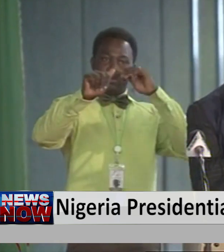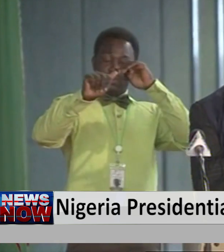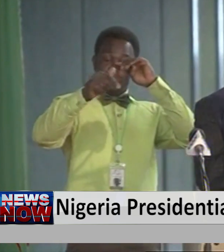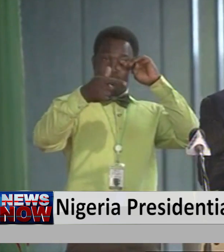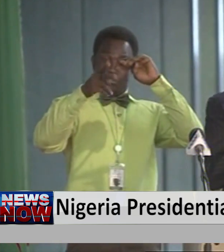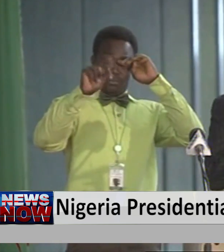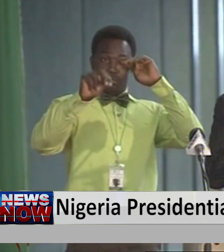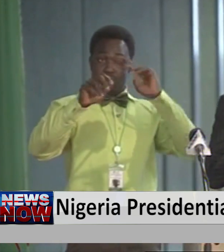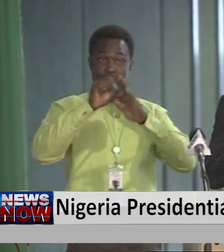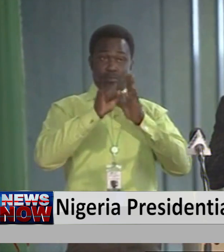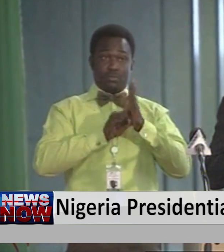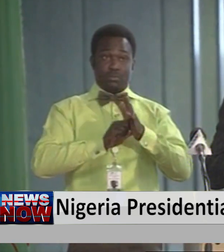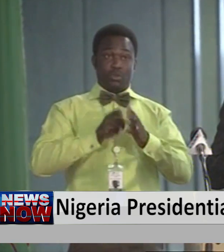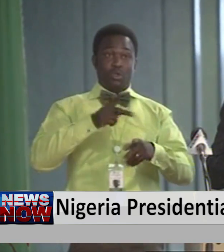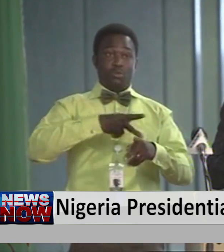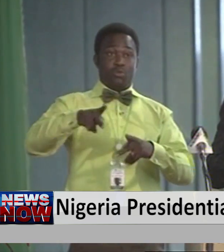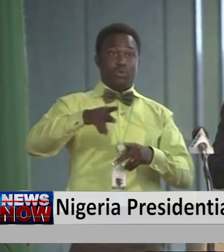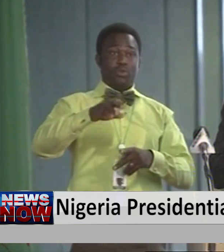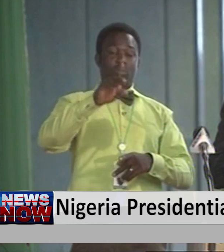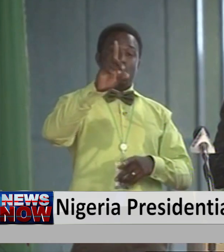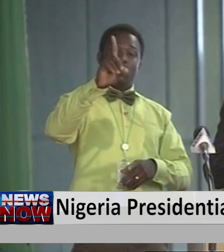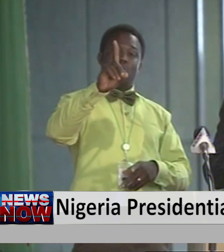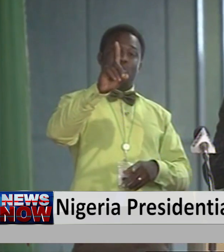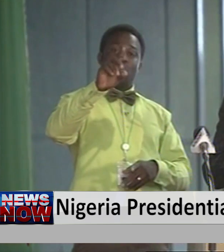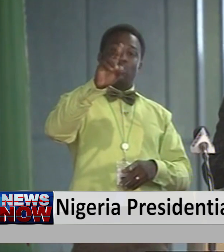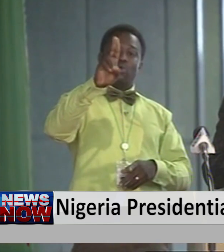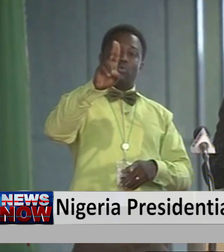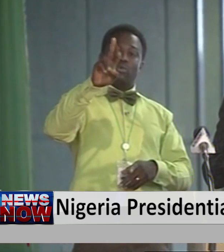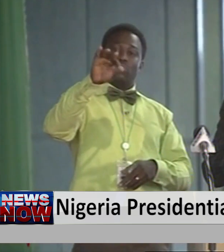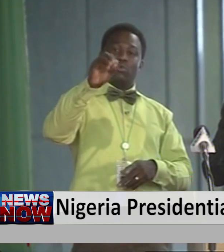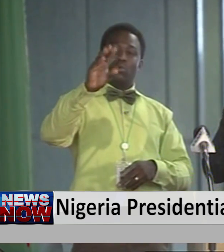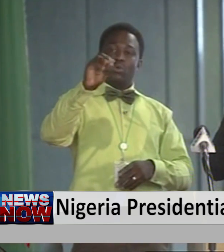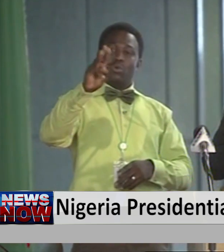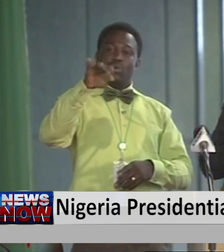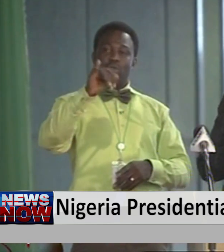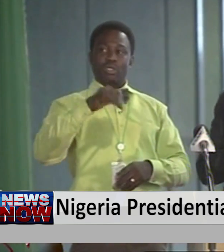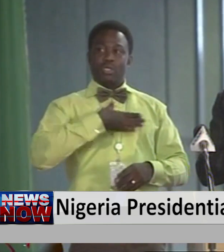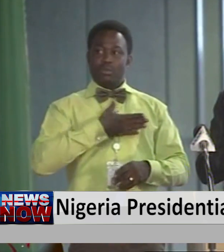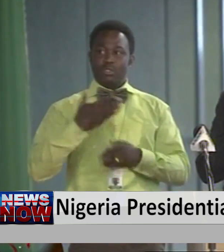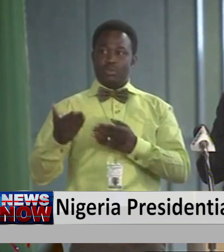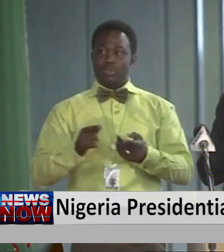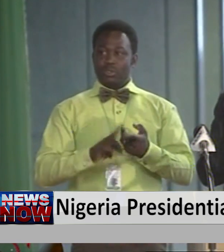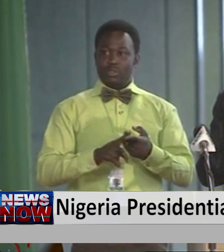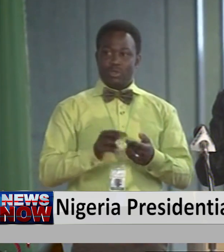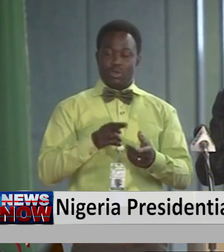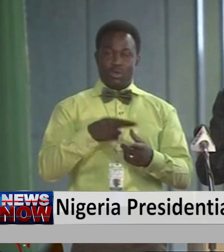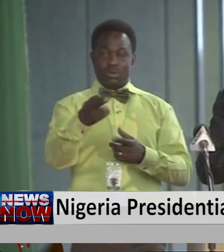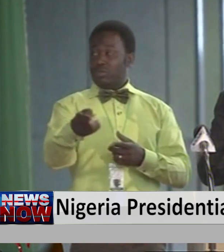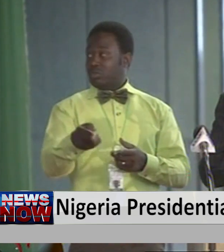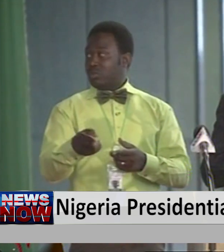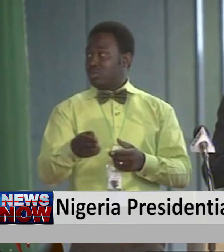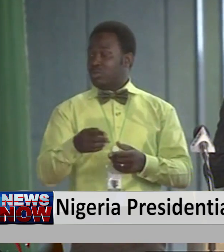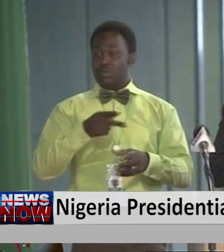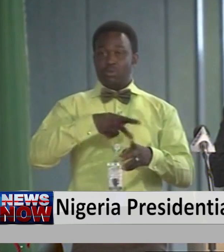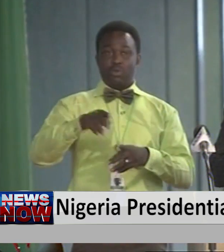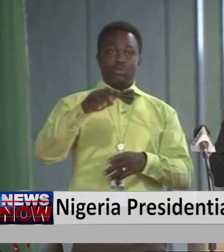Oni, you acted as the state collection officer. Can you please bring your state collected result?